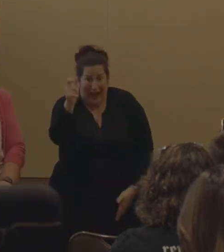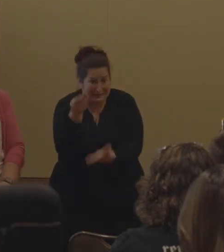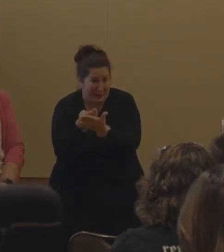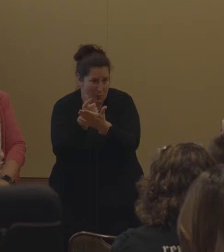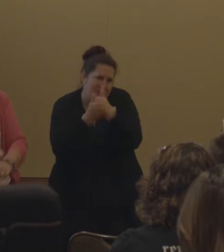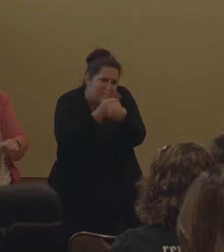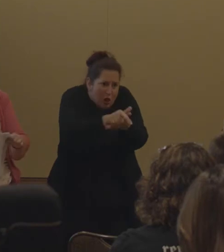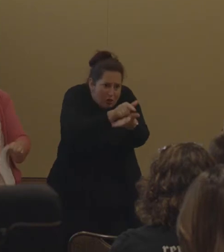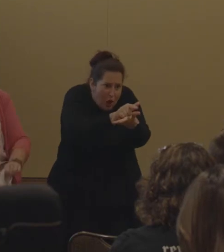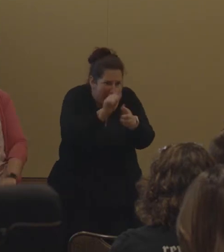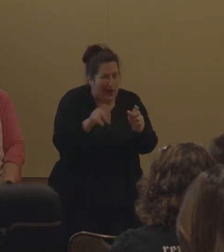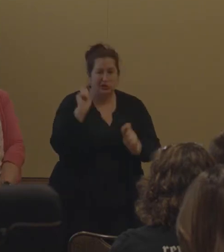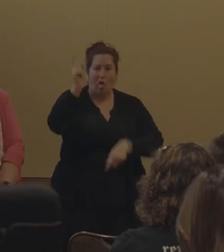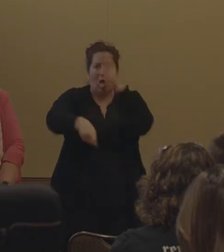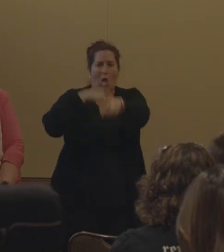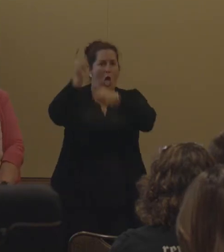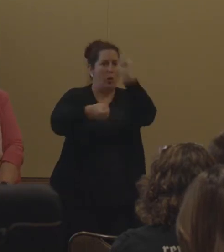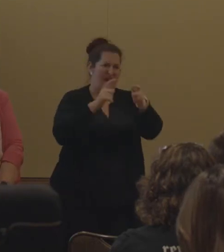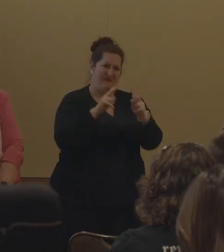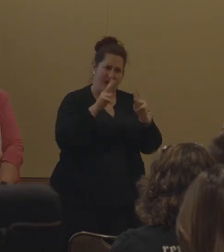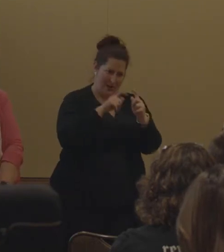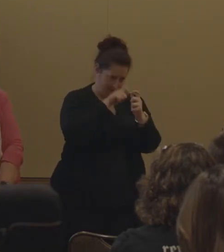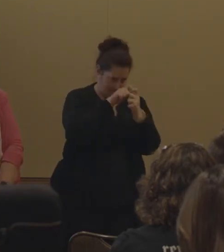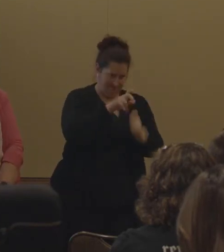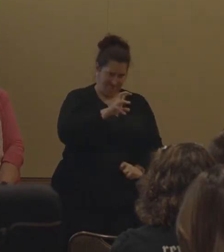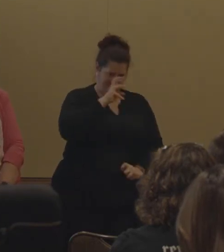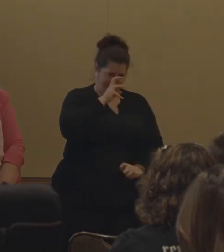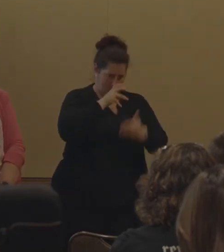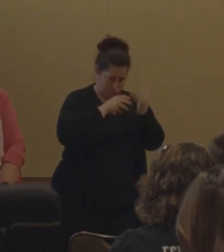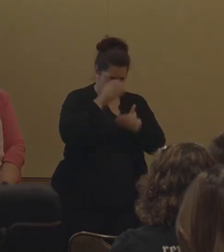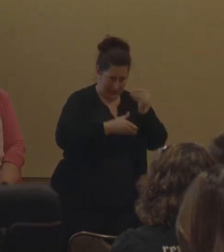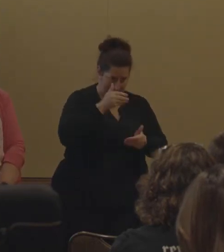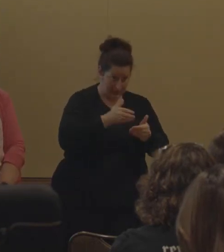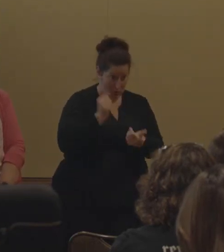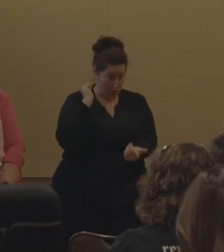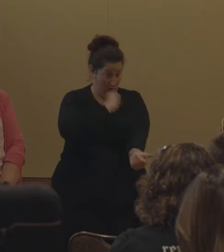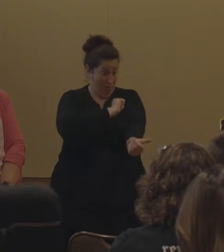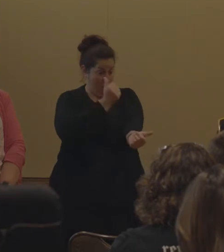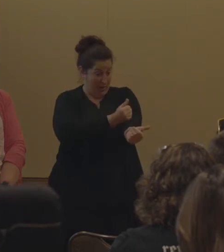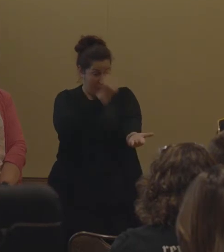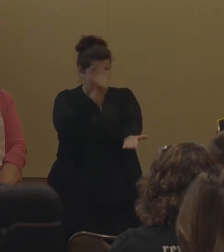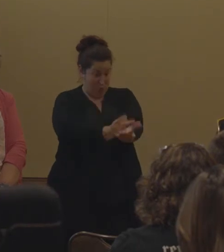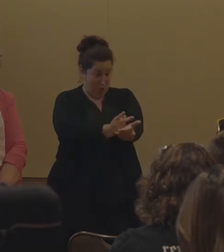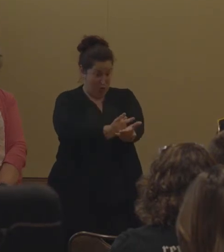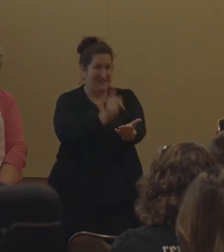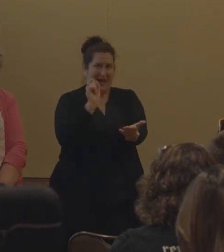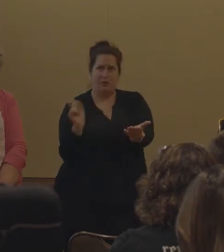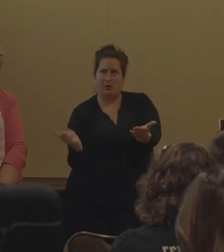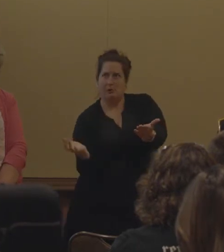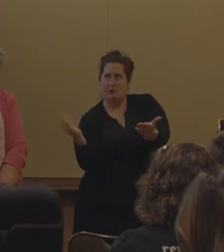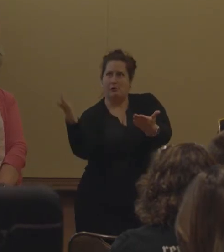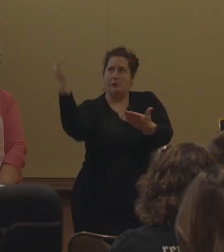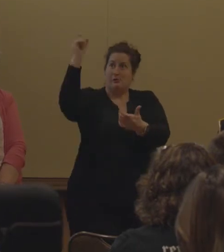So we can't just be throwing it out. We have a very rigorous process we have to follow. So when authorizations are done, they do have to go up through